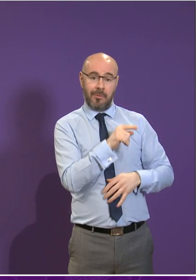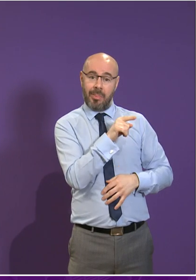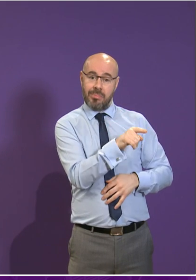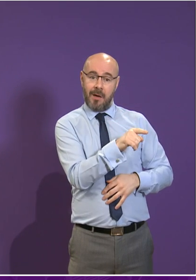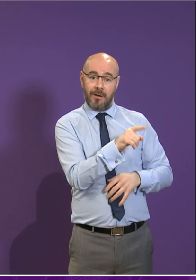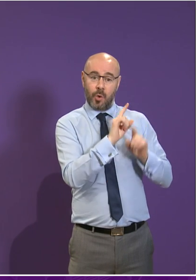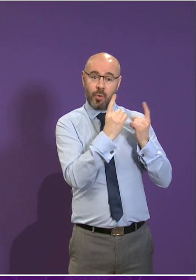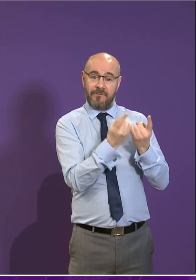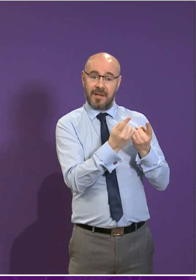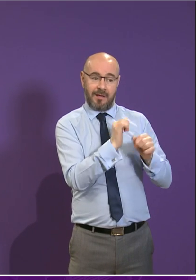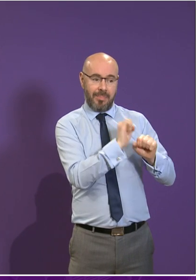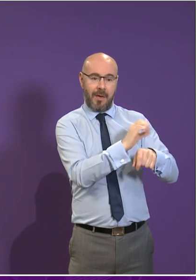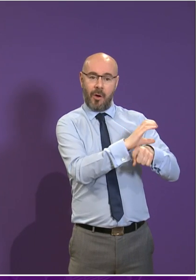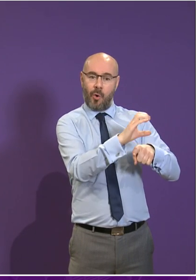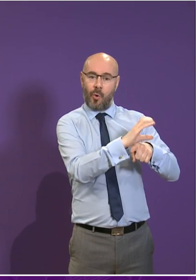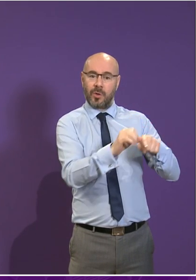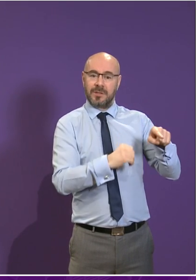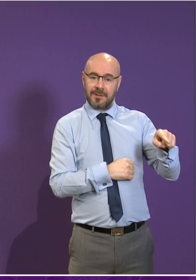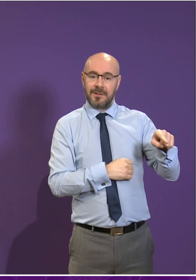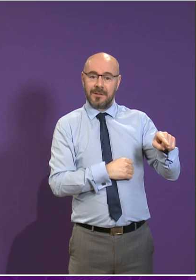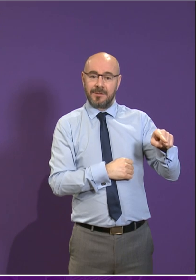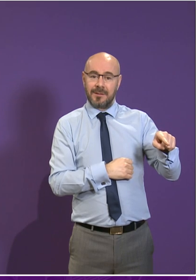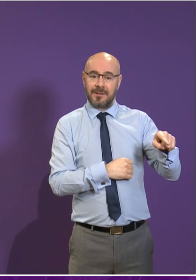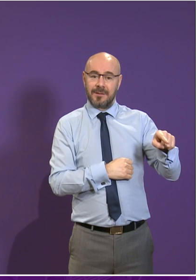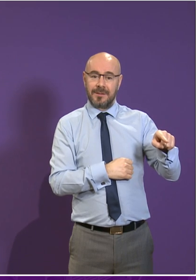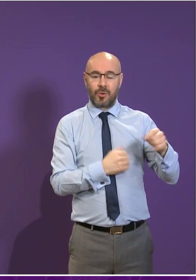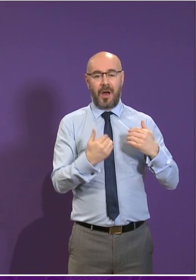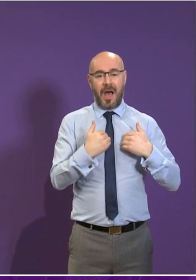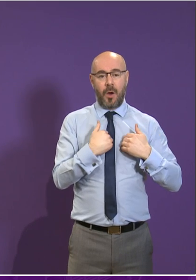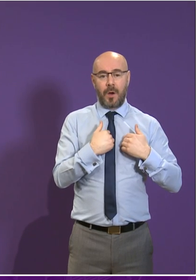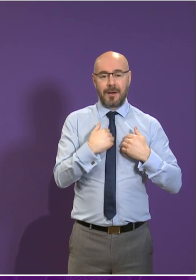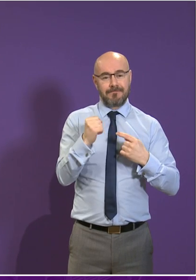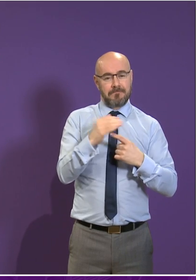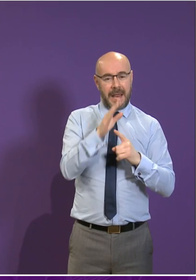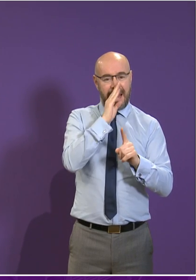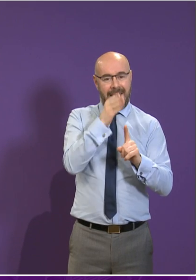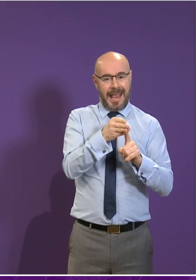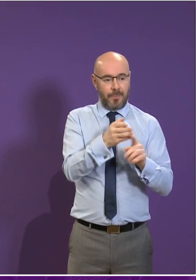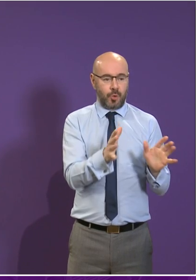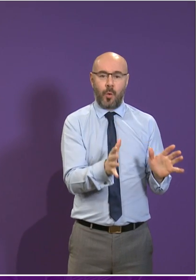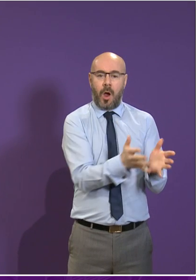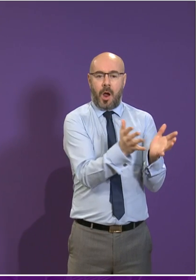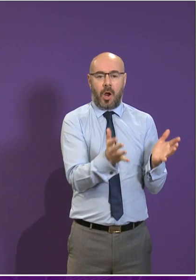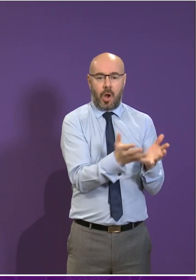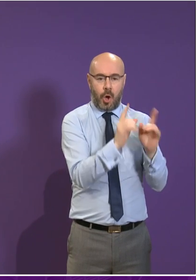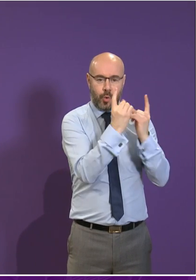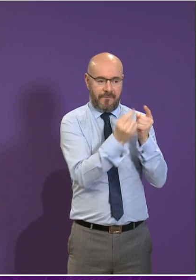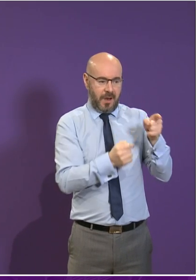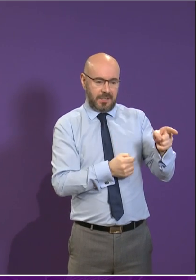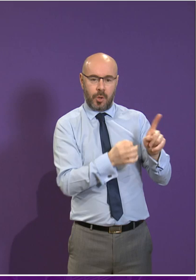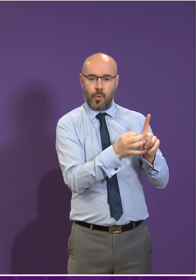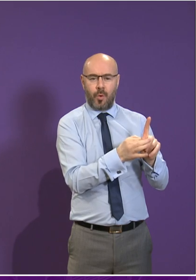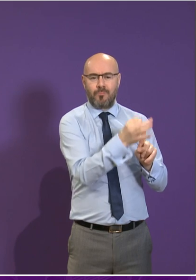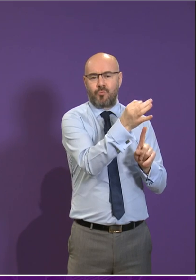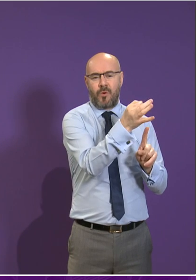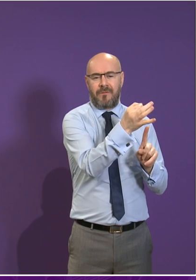that the first institution does. So, I mean, our prime aim is to encourage that institution to improve